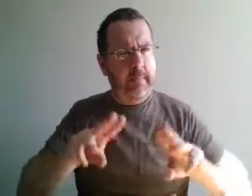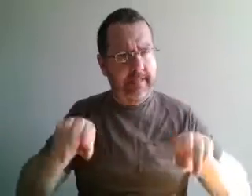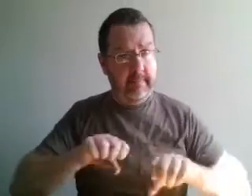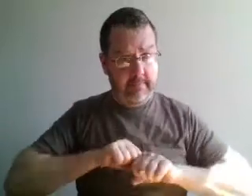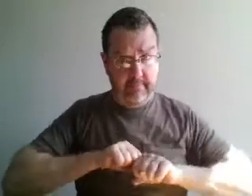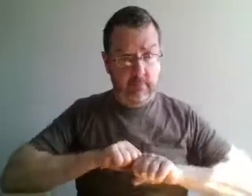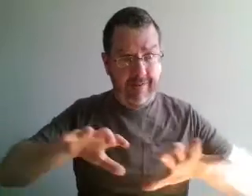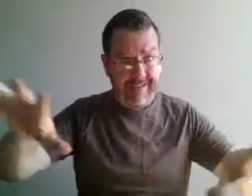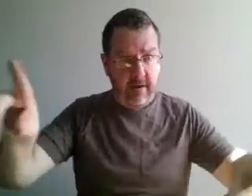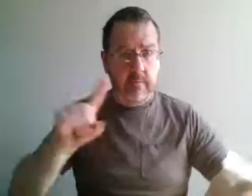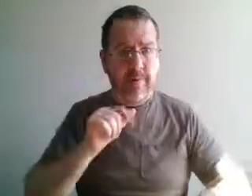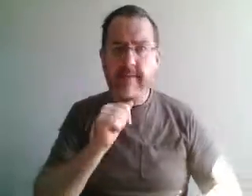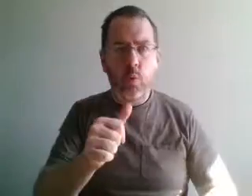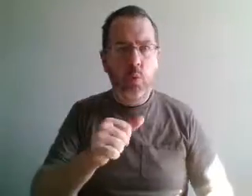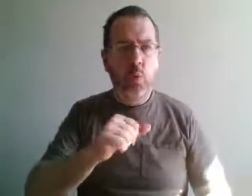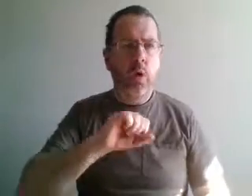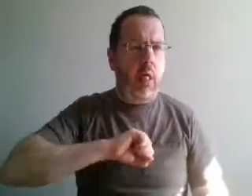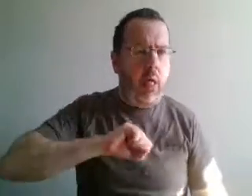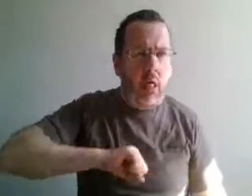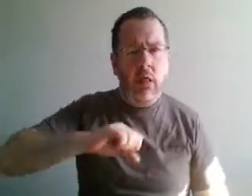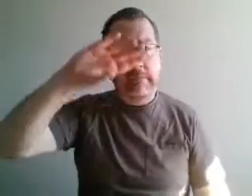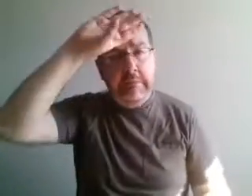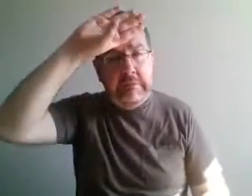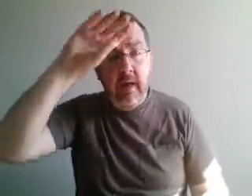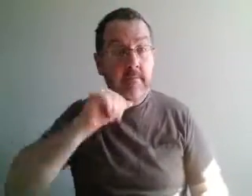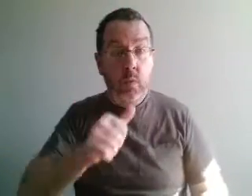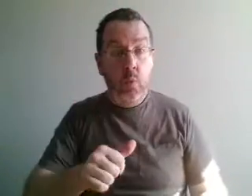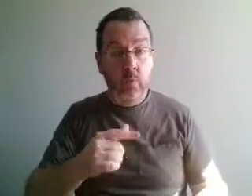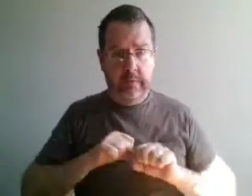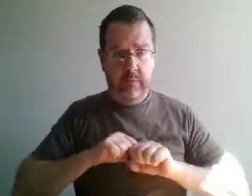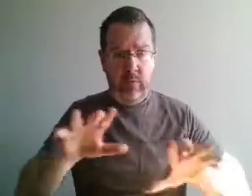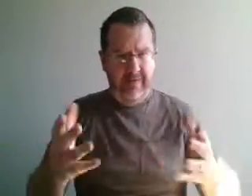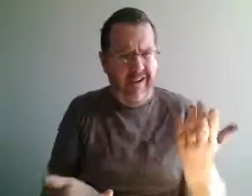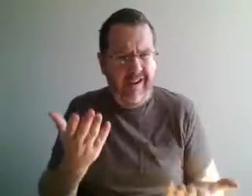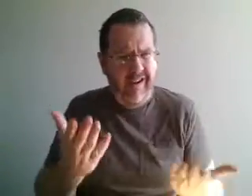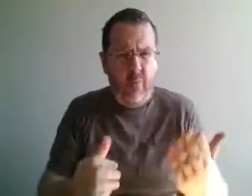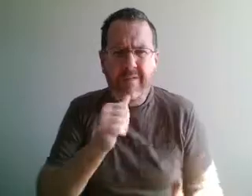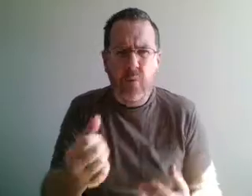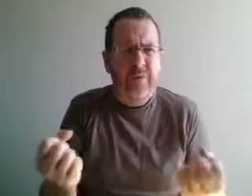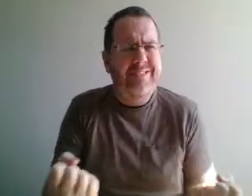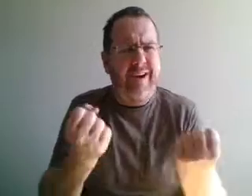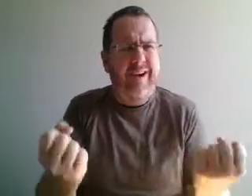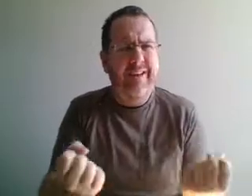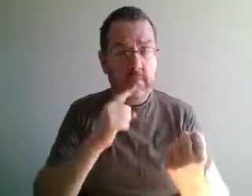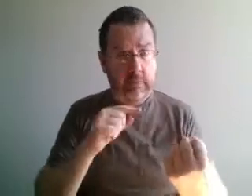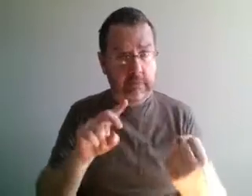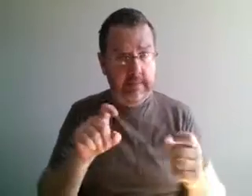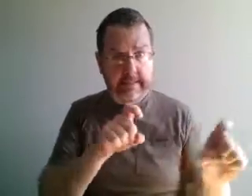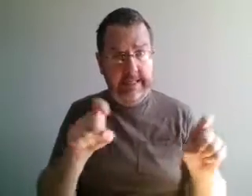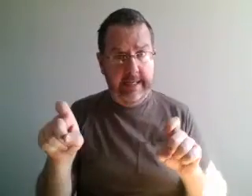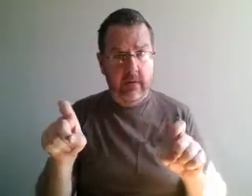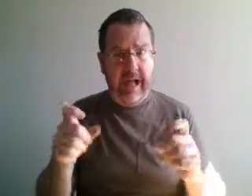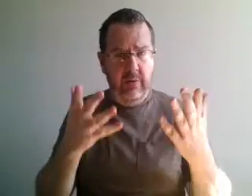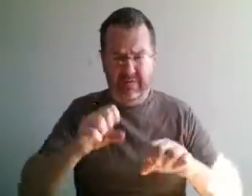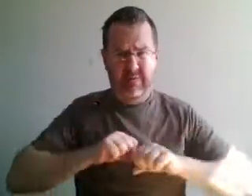a lot of people were asking how they spread it if they're asymptomatic. Is it still that they would need to cough or sneeze close to you, or how